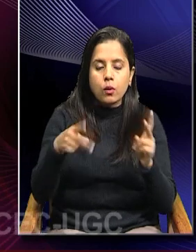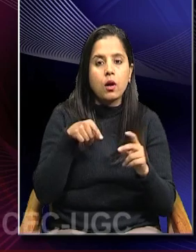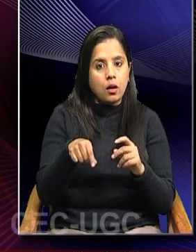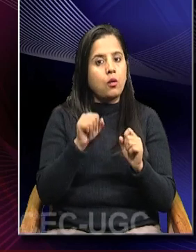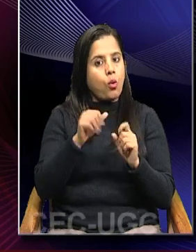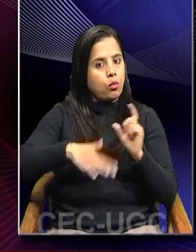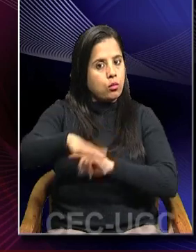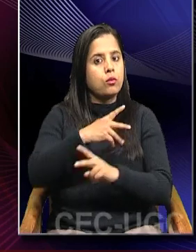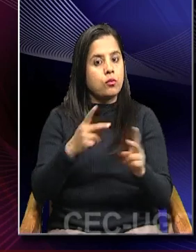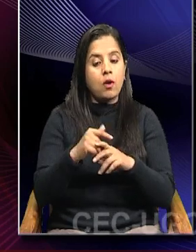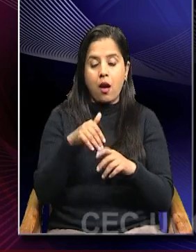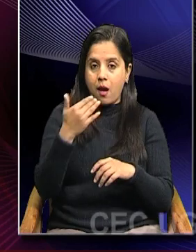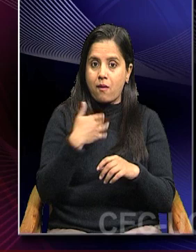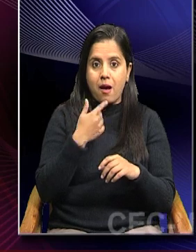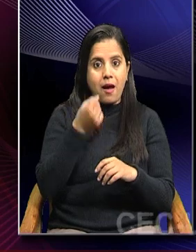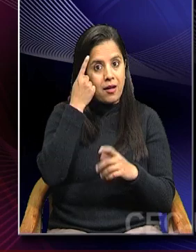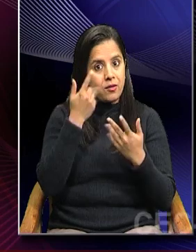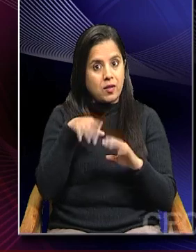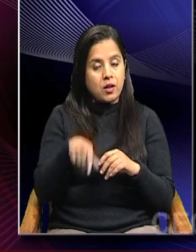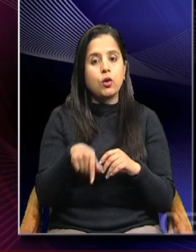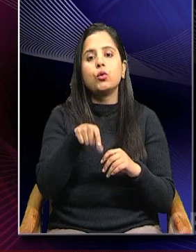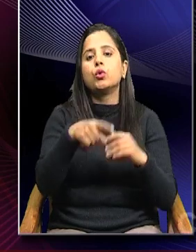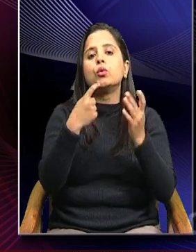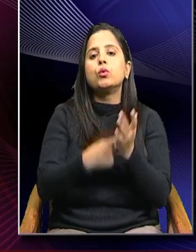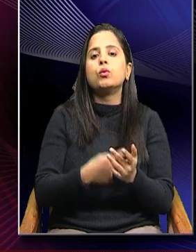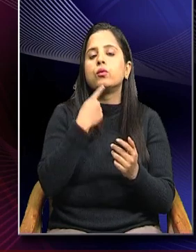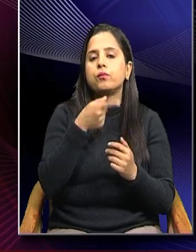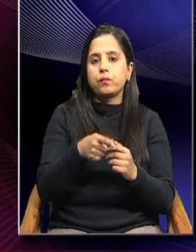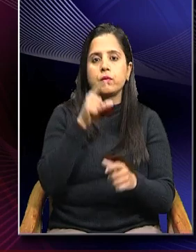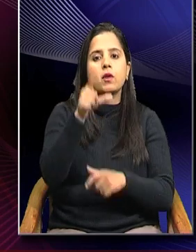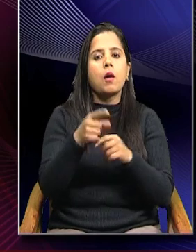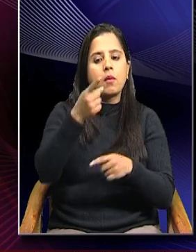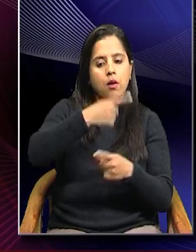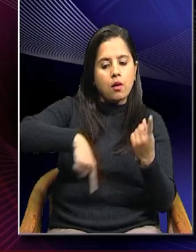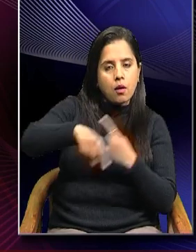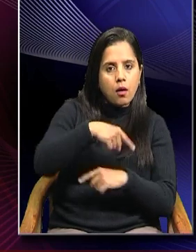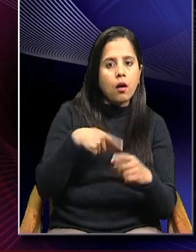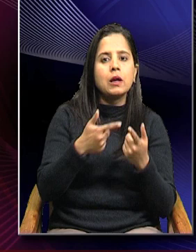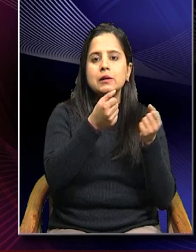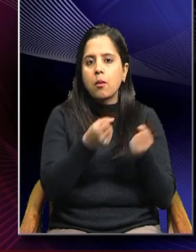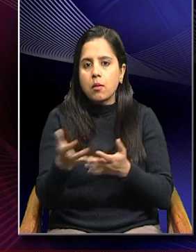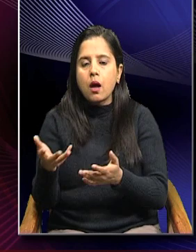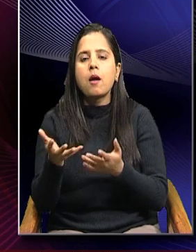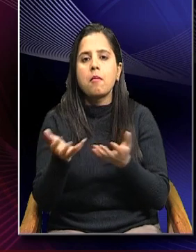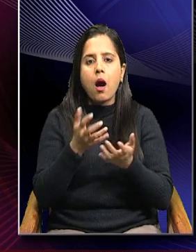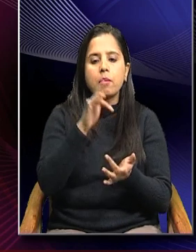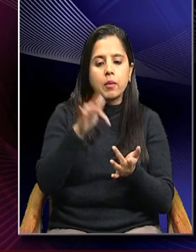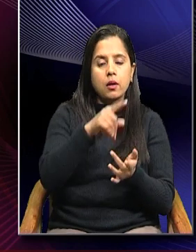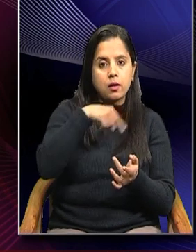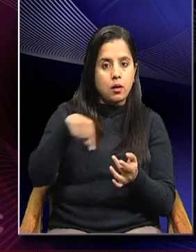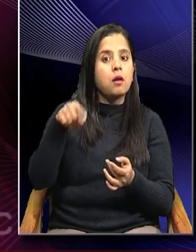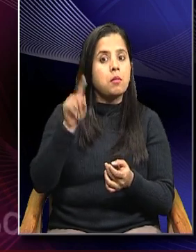environment. Now after we understand the role of companies' internal environment, suppliers and marketing intermediaries, we